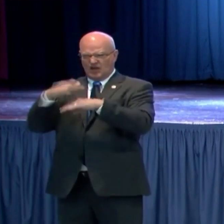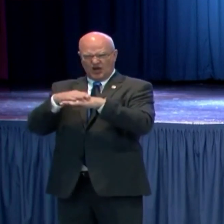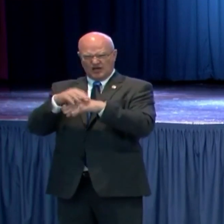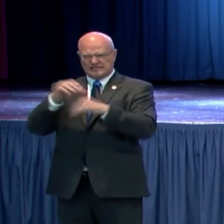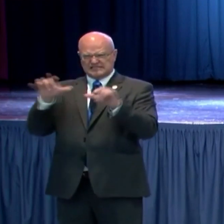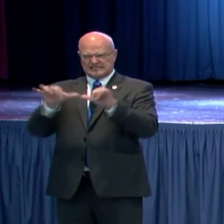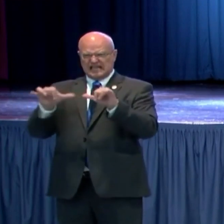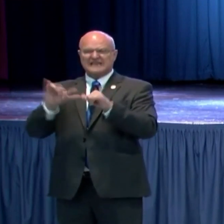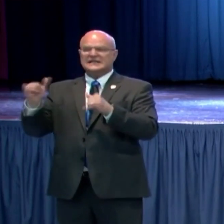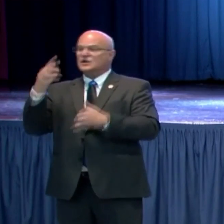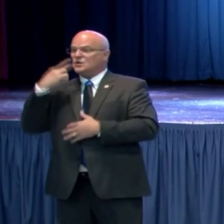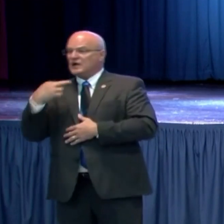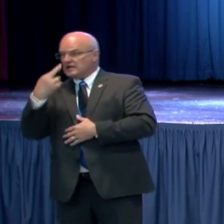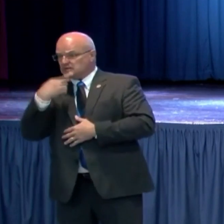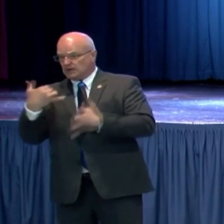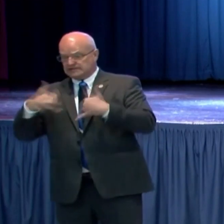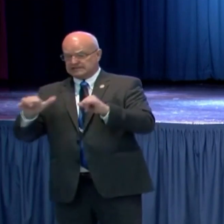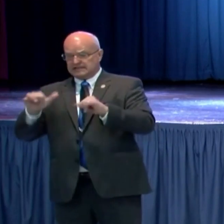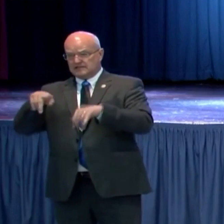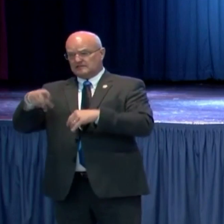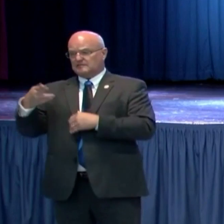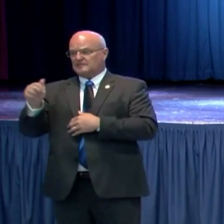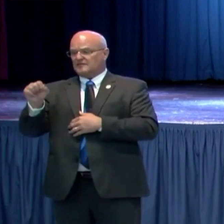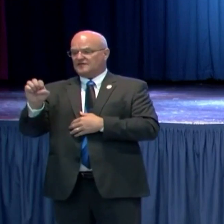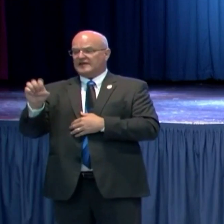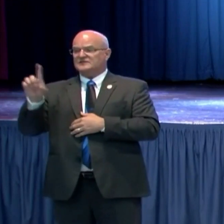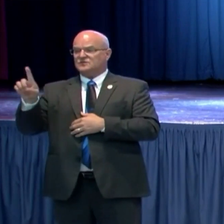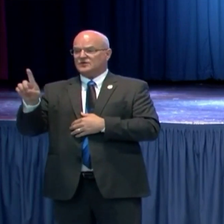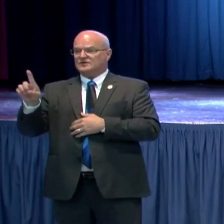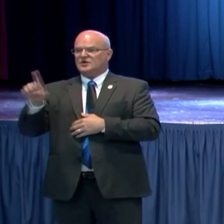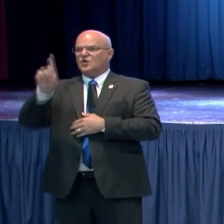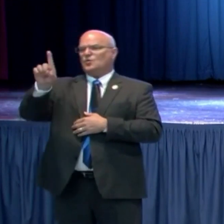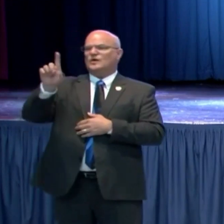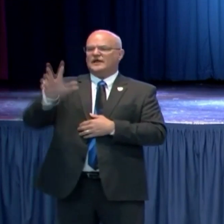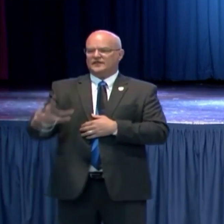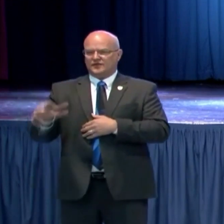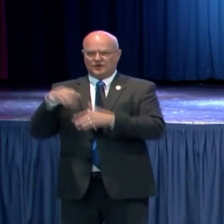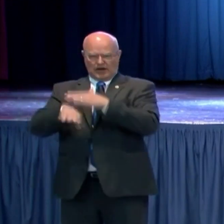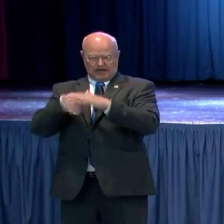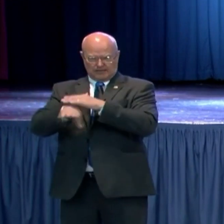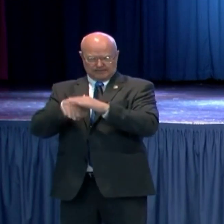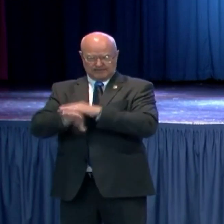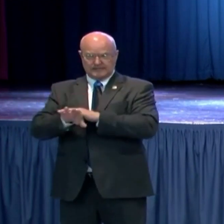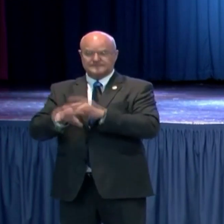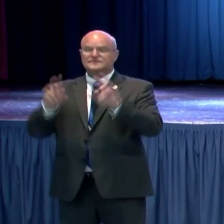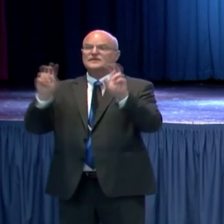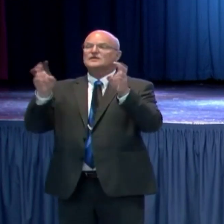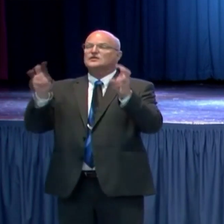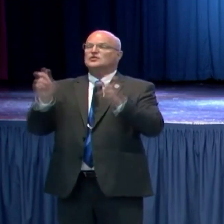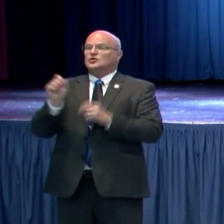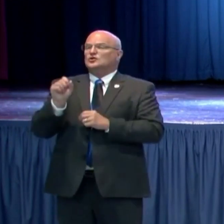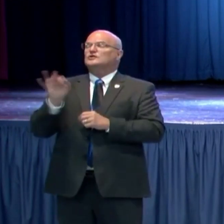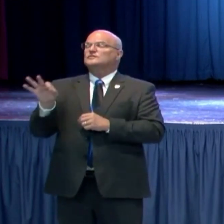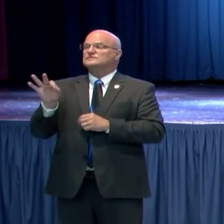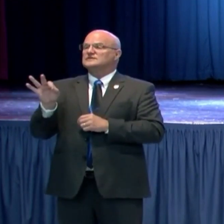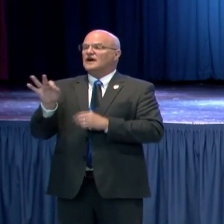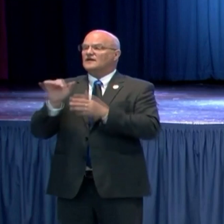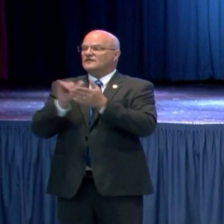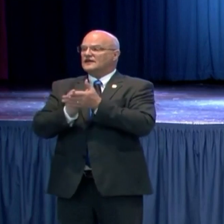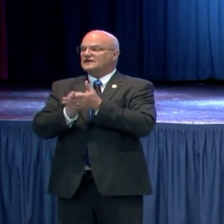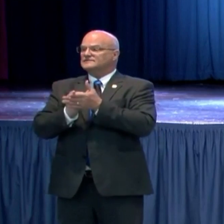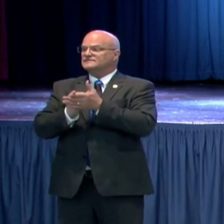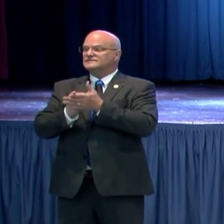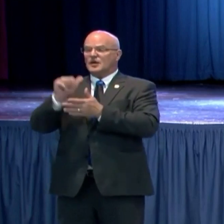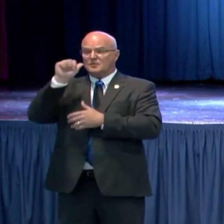on size, like restaurants is still in phase 1 at 1/3 occupancy. But in terms of